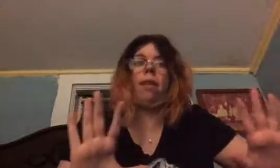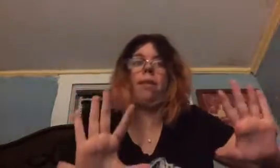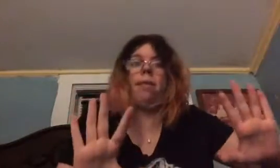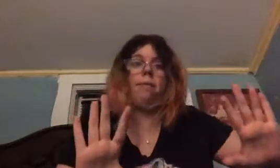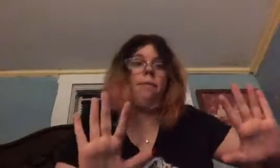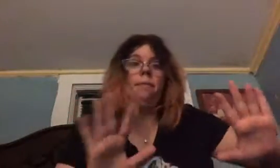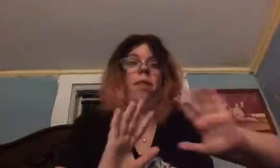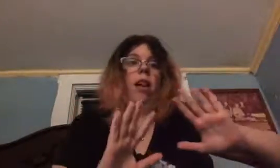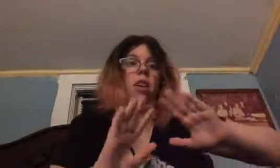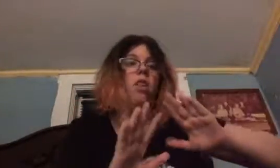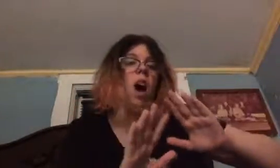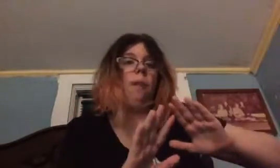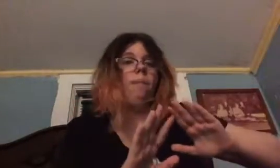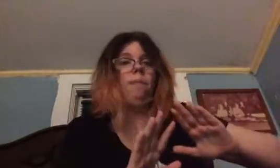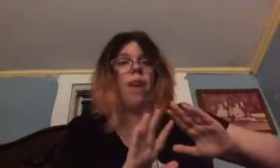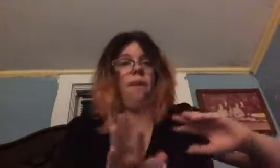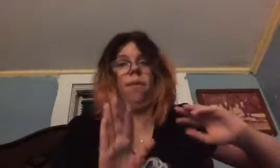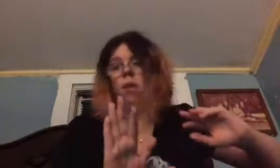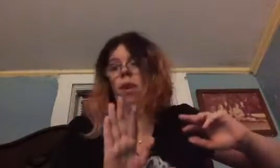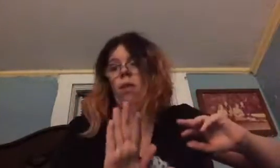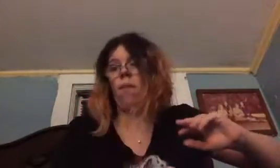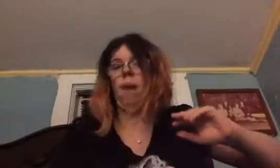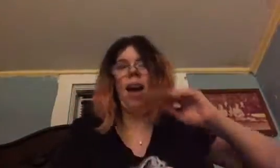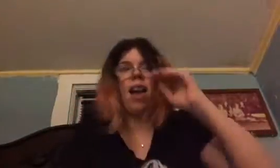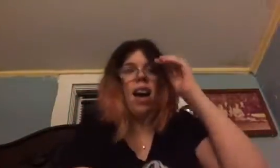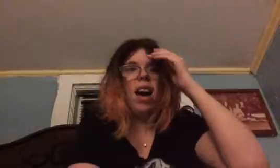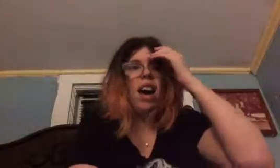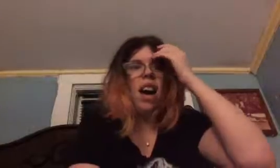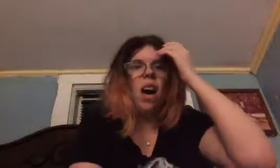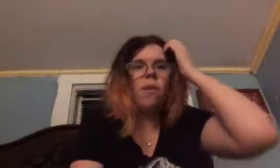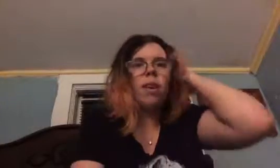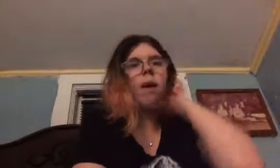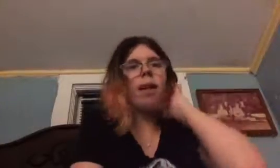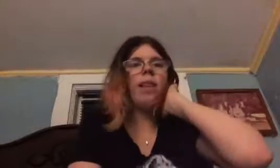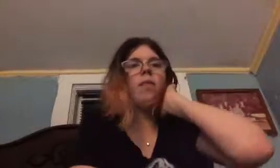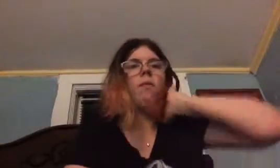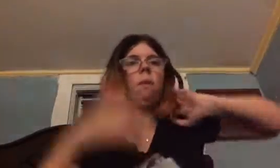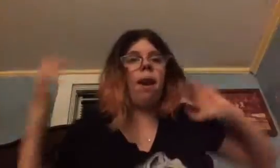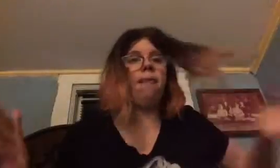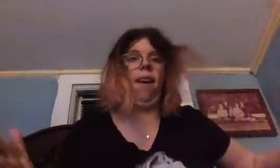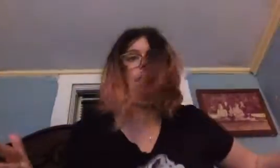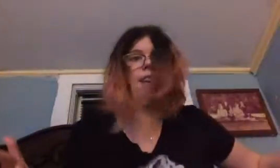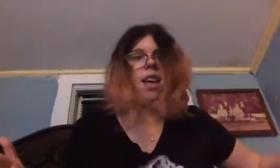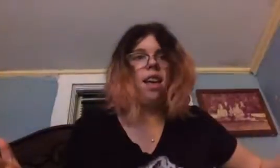that's a good job if you're into it, but I mean, come on, it's Raven.